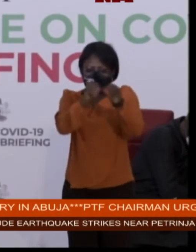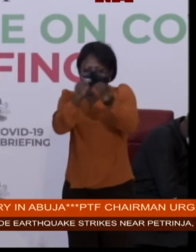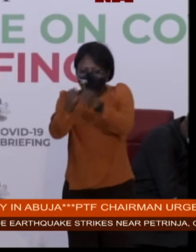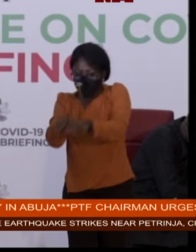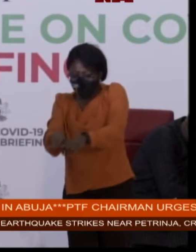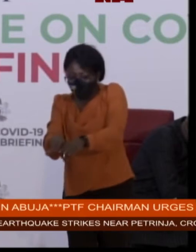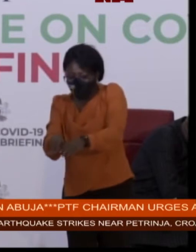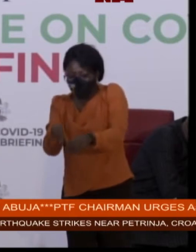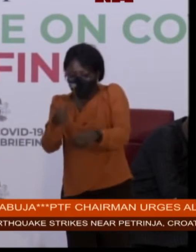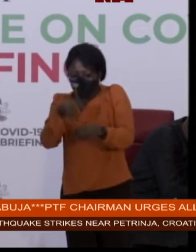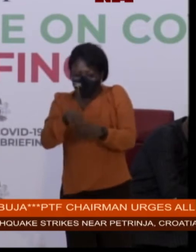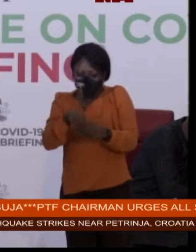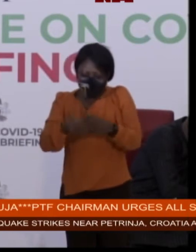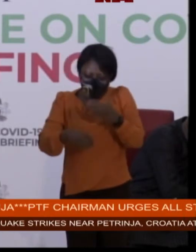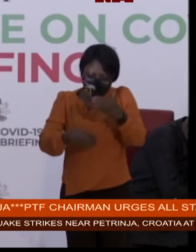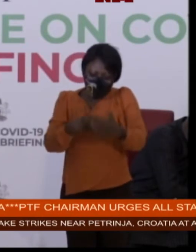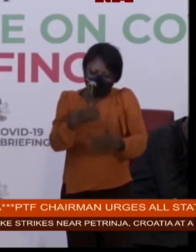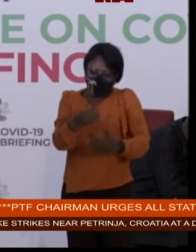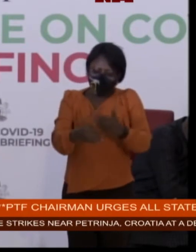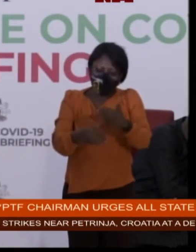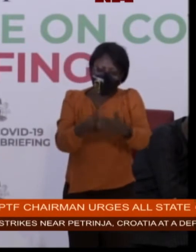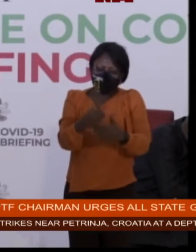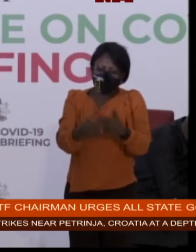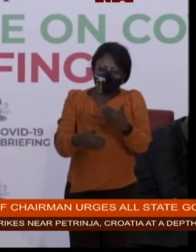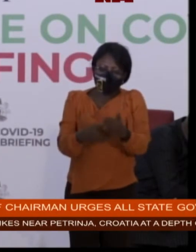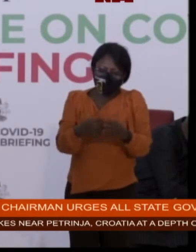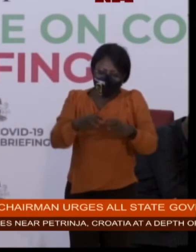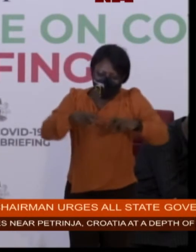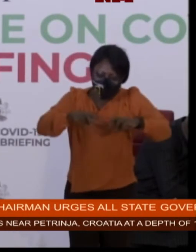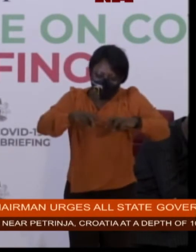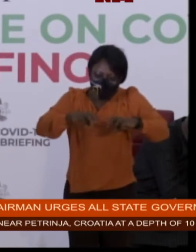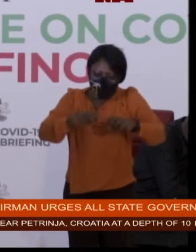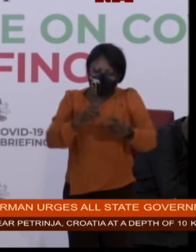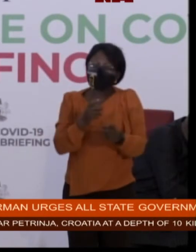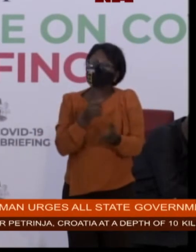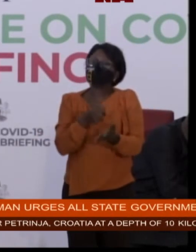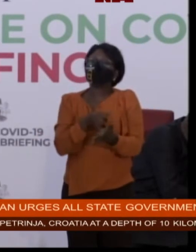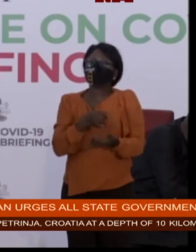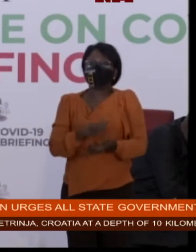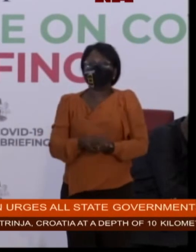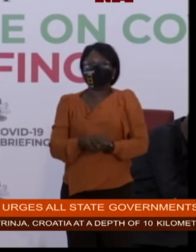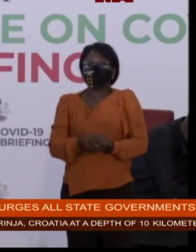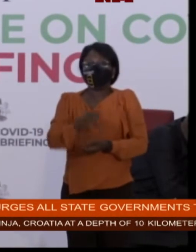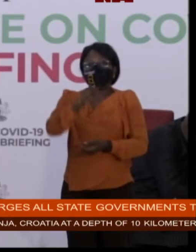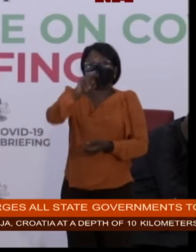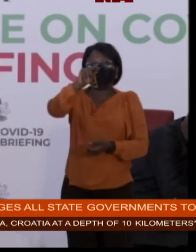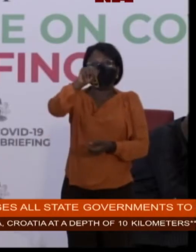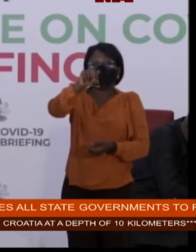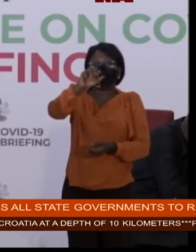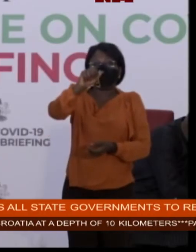own due process of regulation, and that is by NAFDAC.